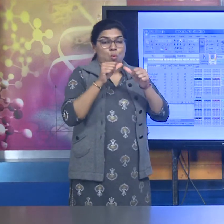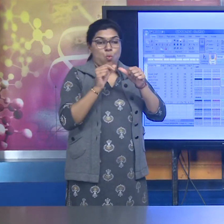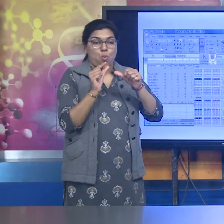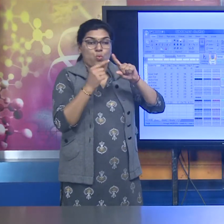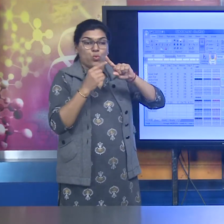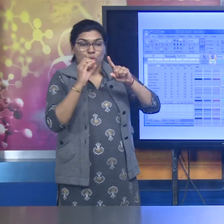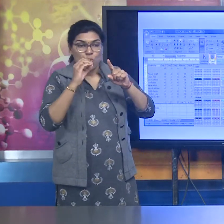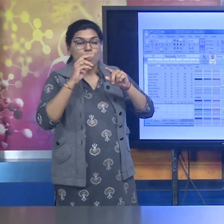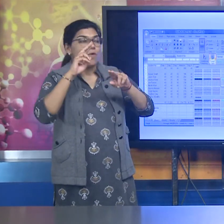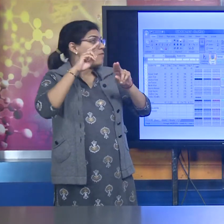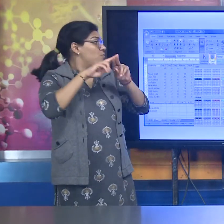Auto